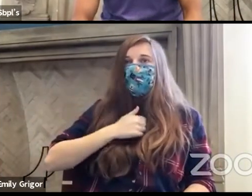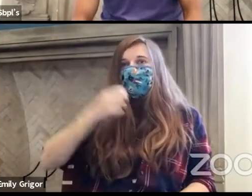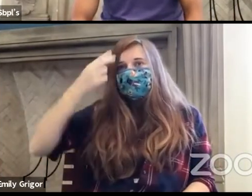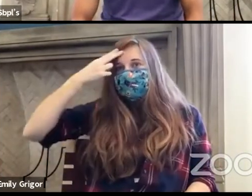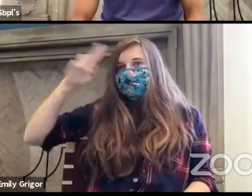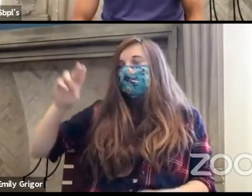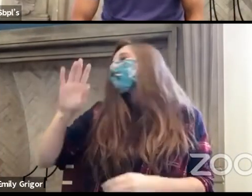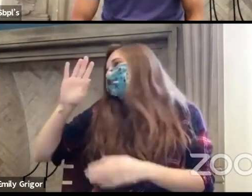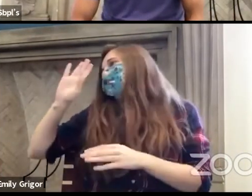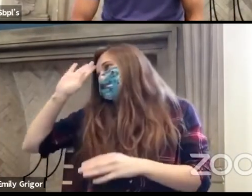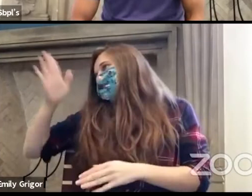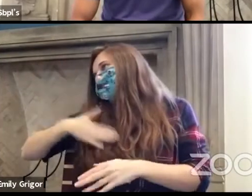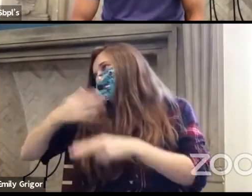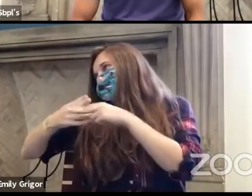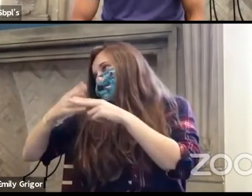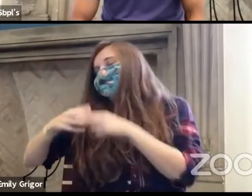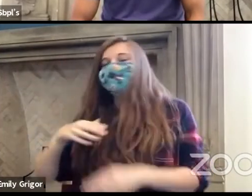Like in ASL, hi, my name is.